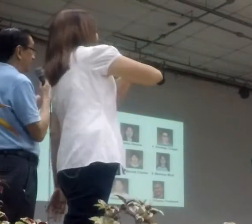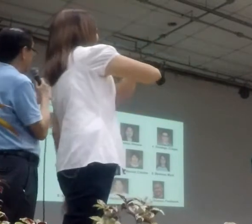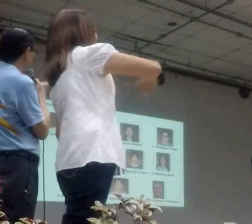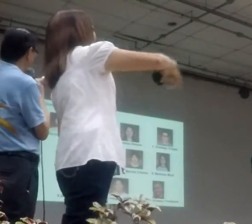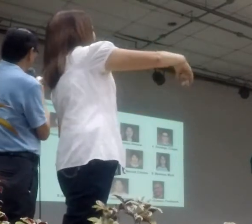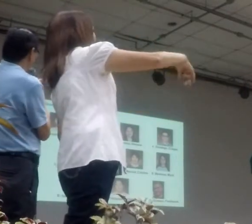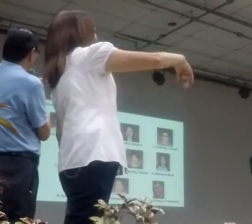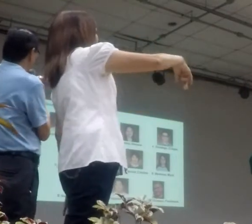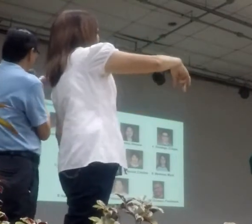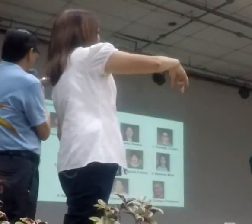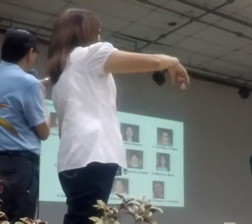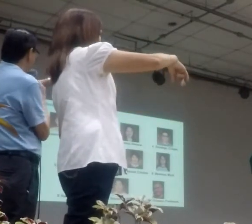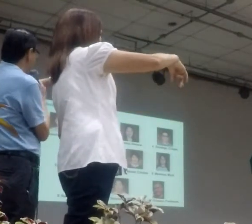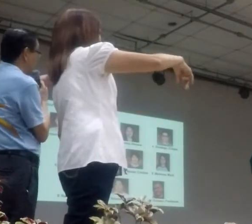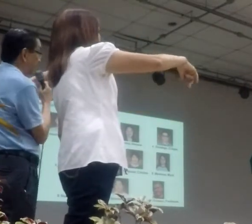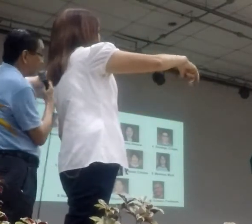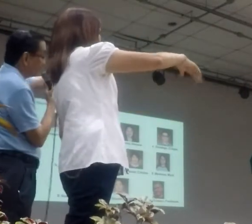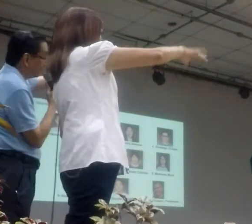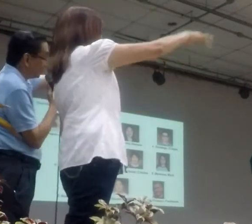Angelito, then.